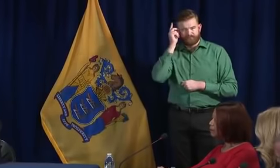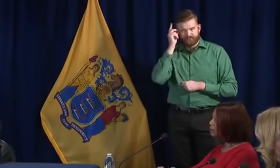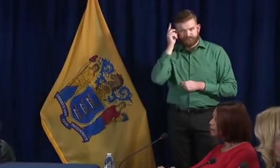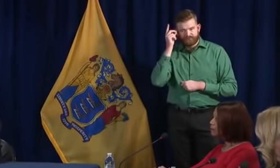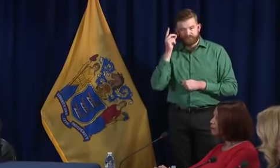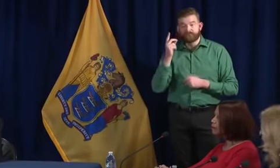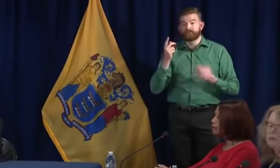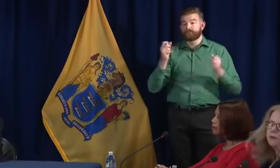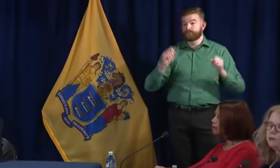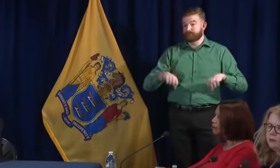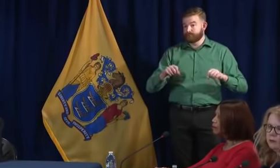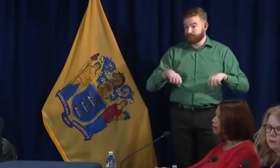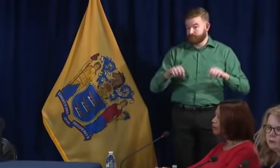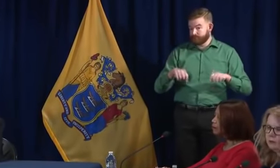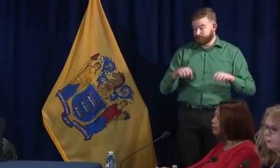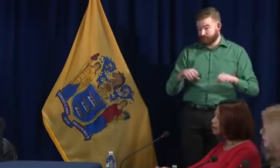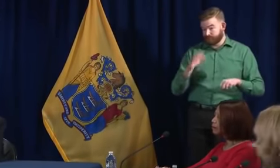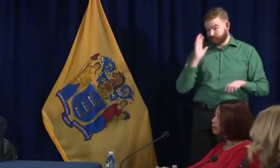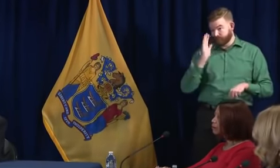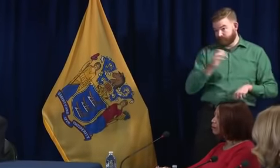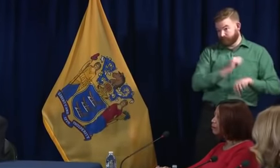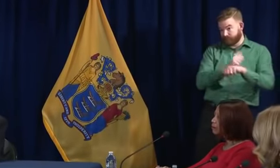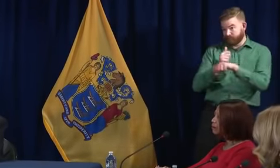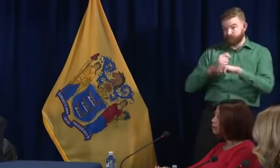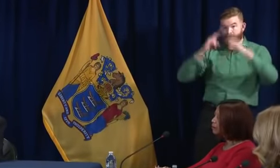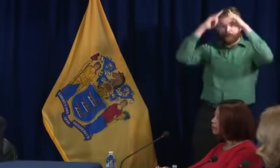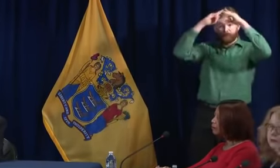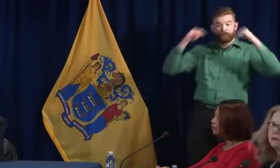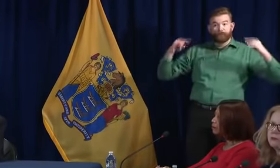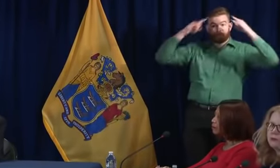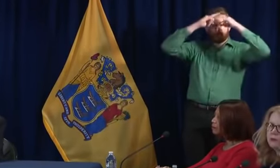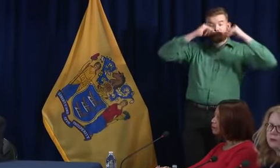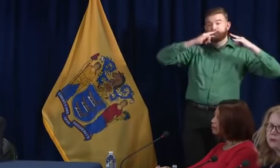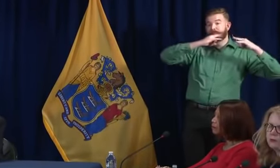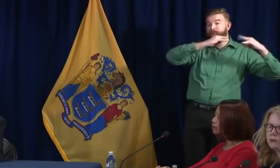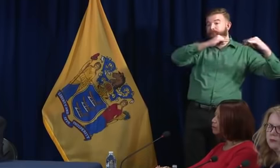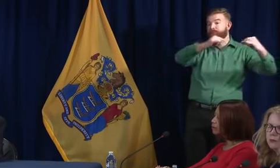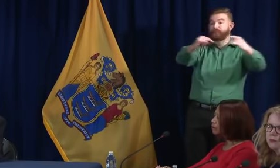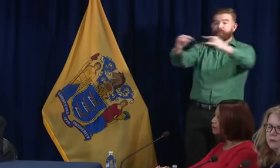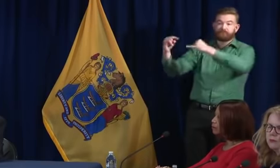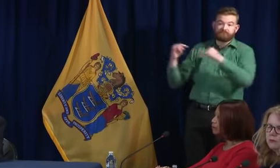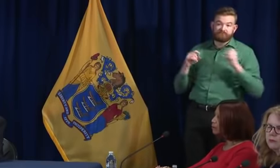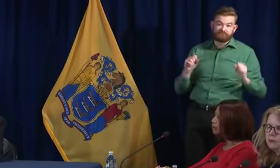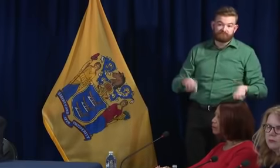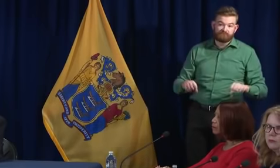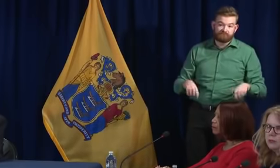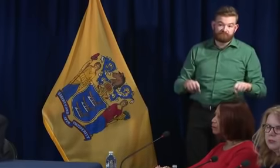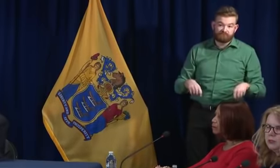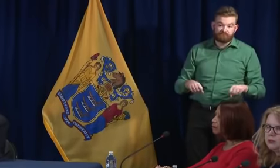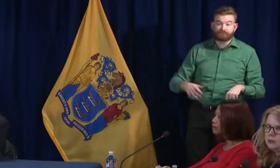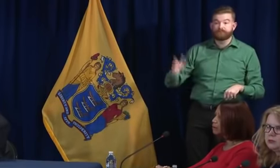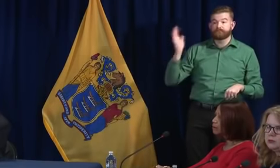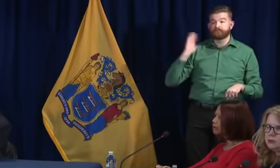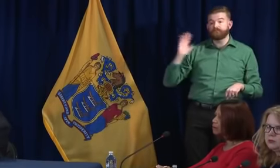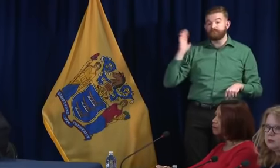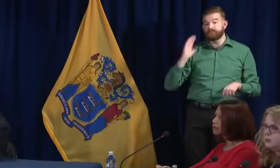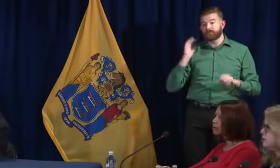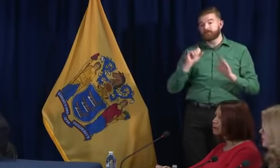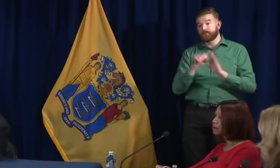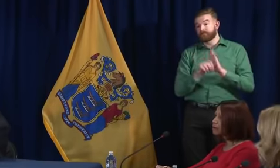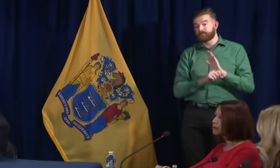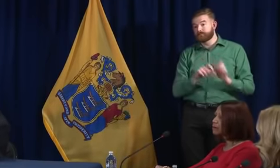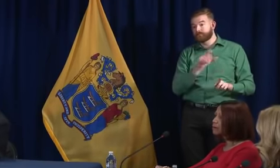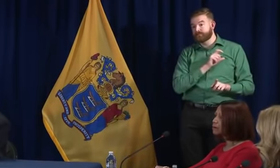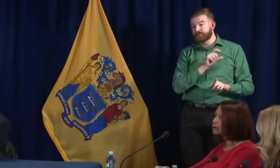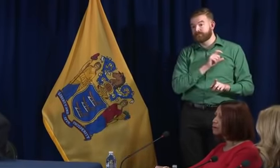potential that I know that we've utilized in the past via the State Police OEM. It's worth noting, and if I get this